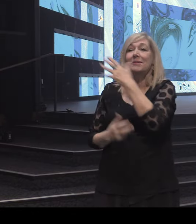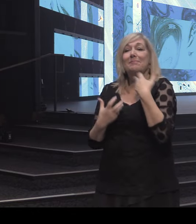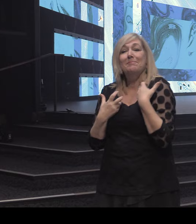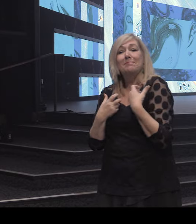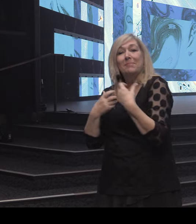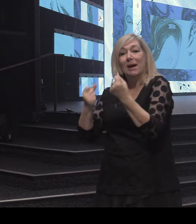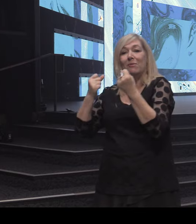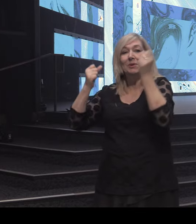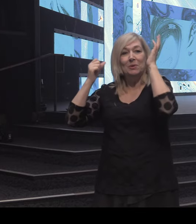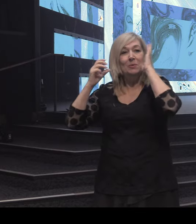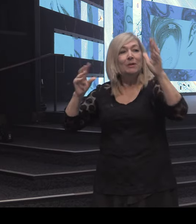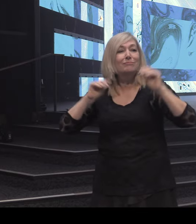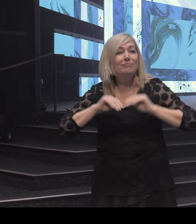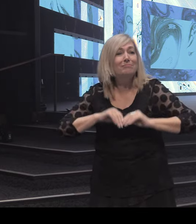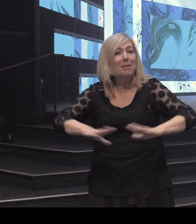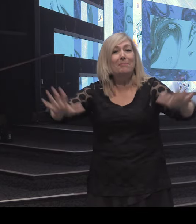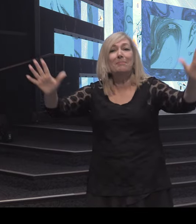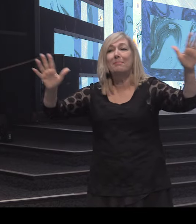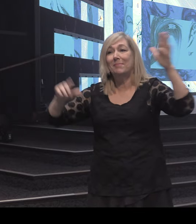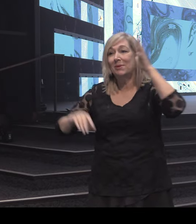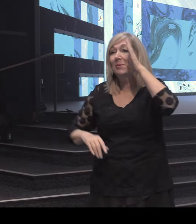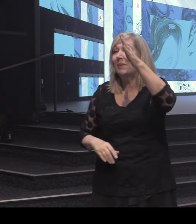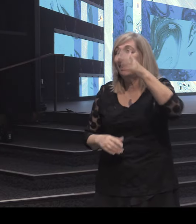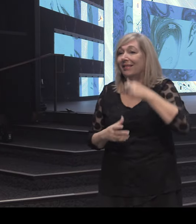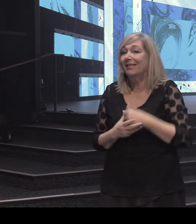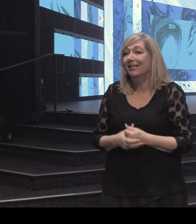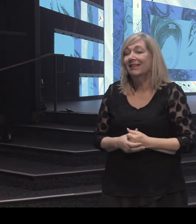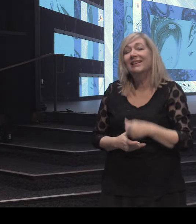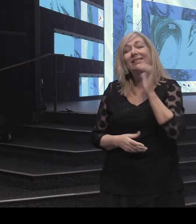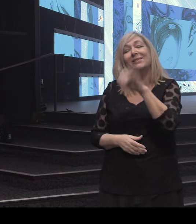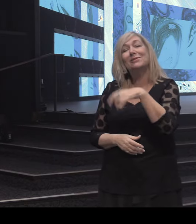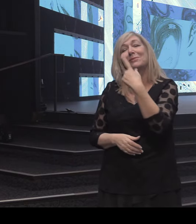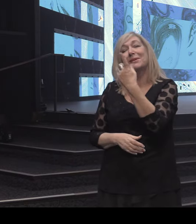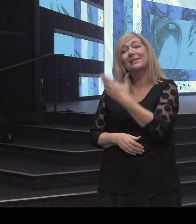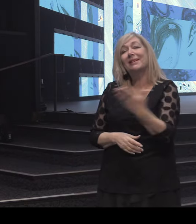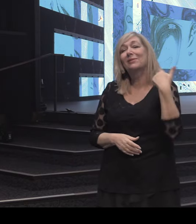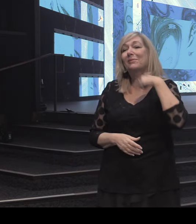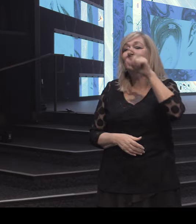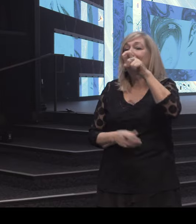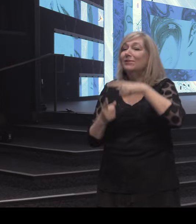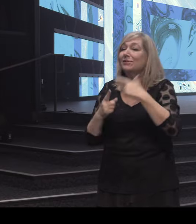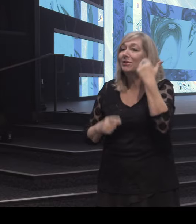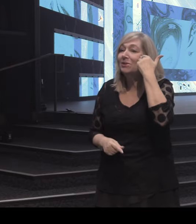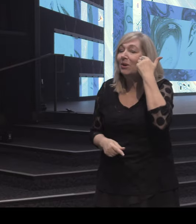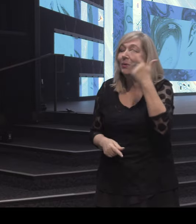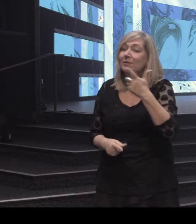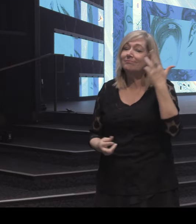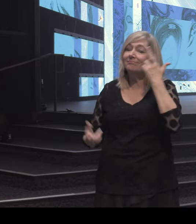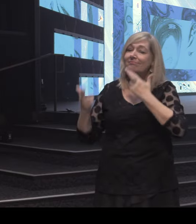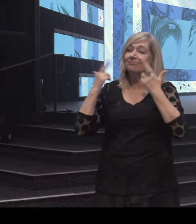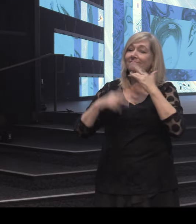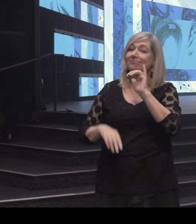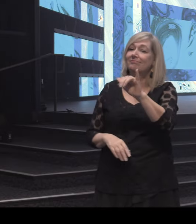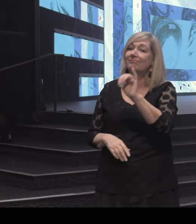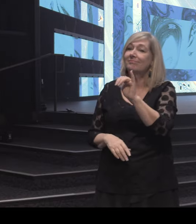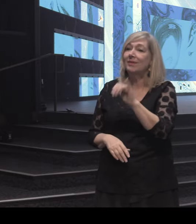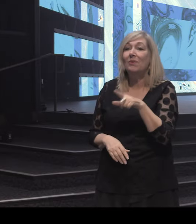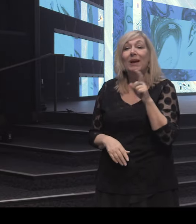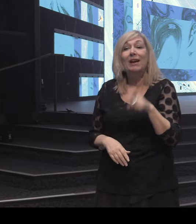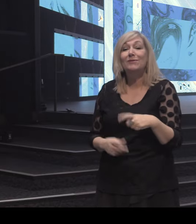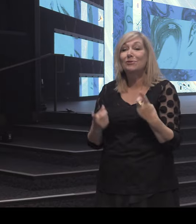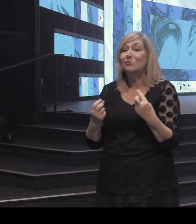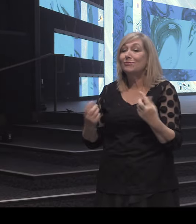is being released. It's just one thing we need to know and one thing we need to realize and simply